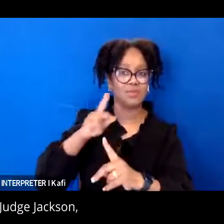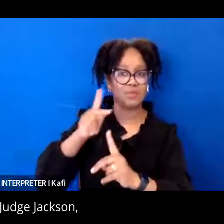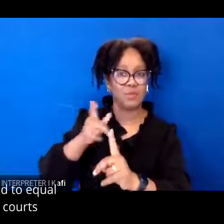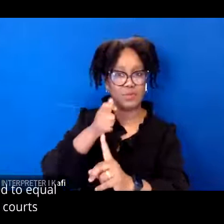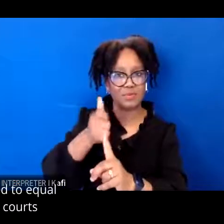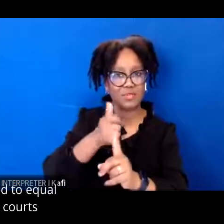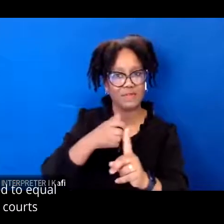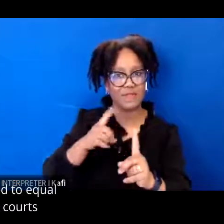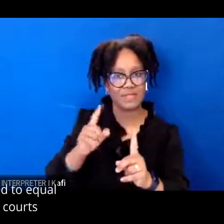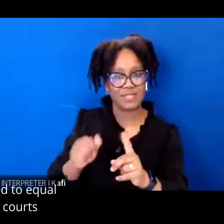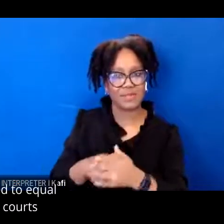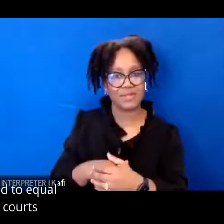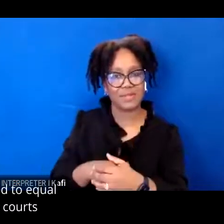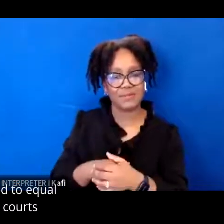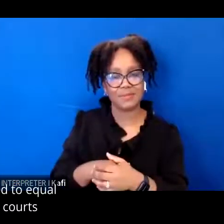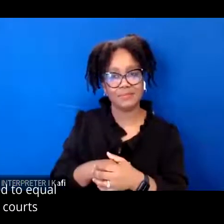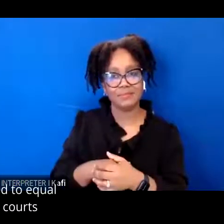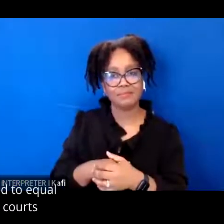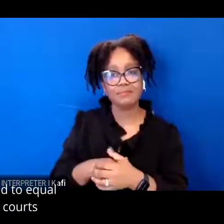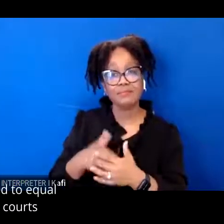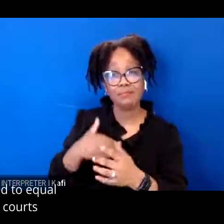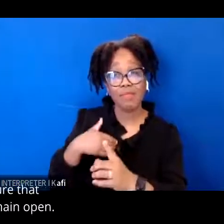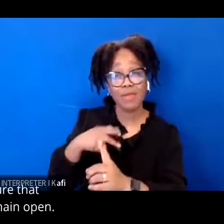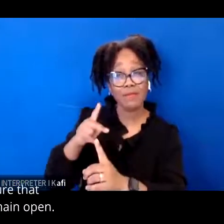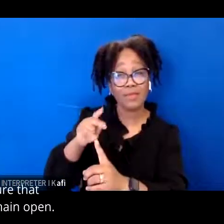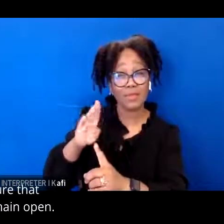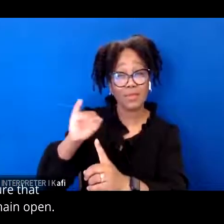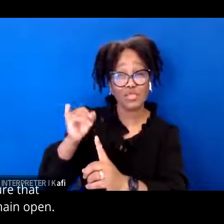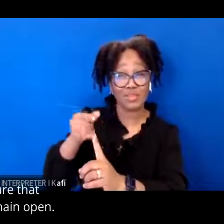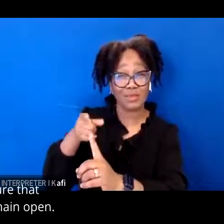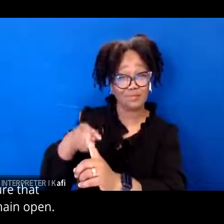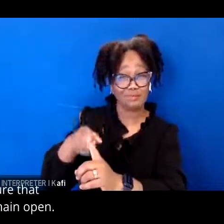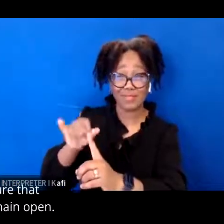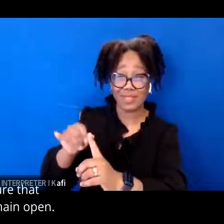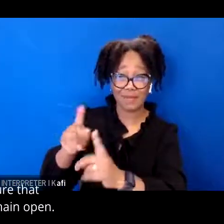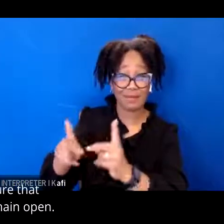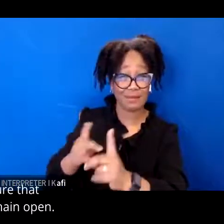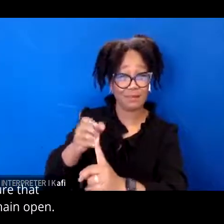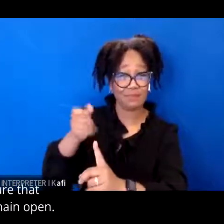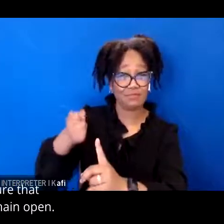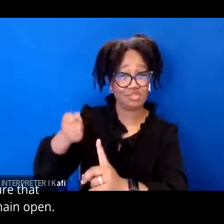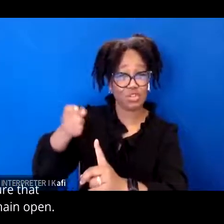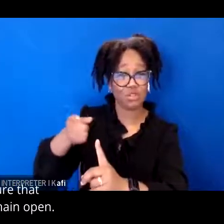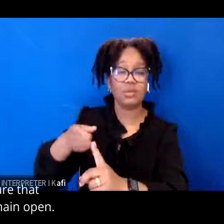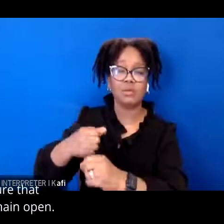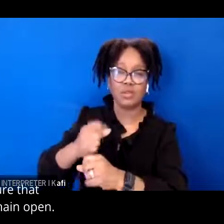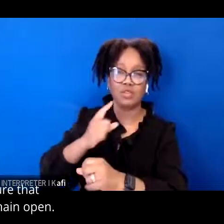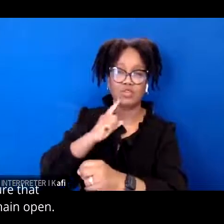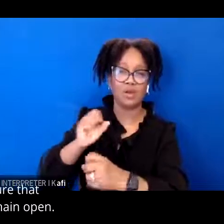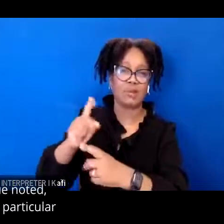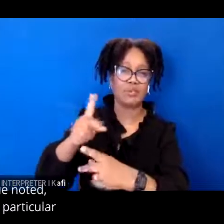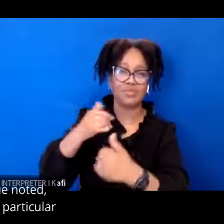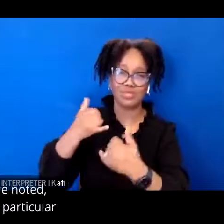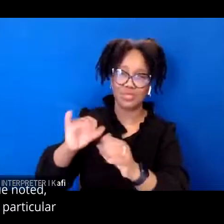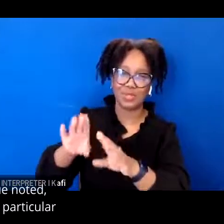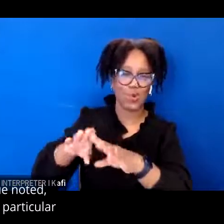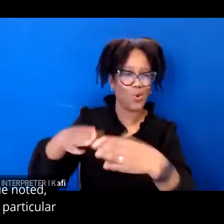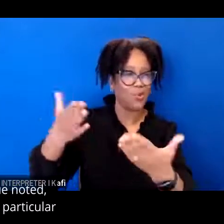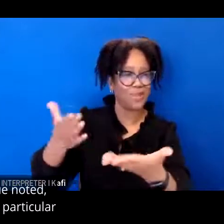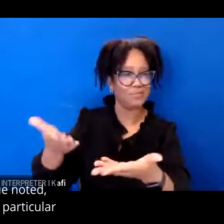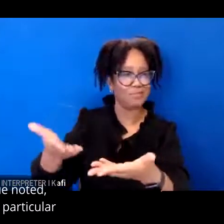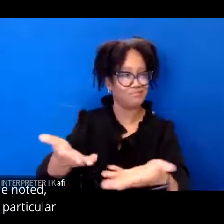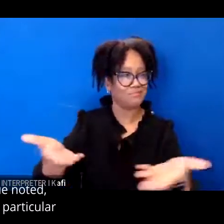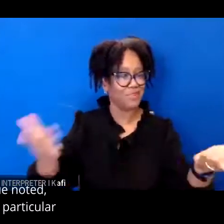jackson who is committed to equal access to the courts will help ensure that those doors remain open as my colleague